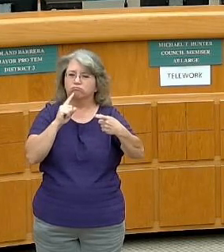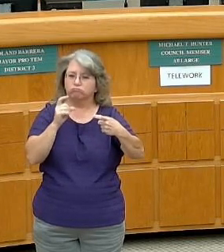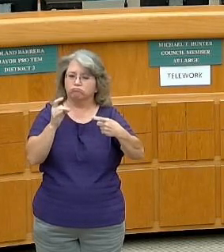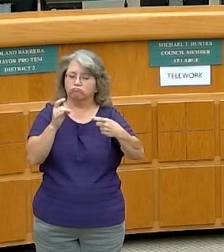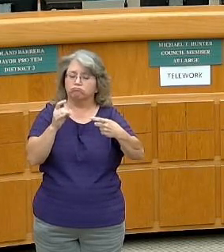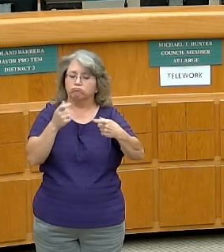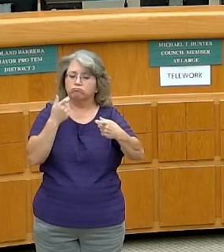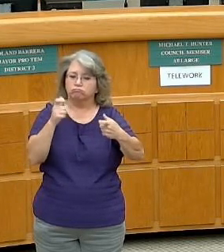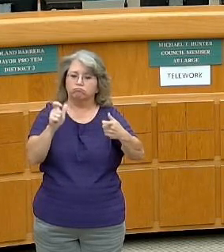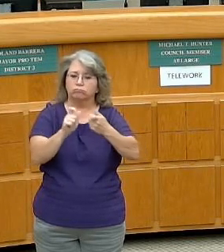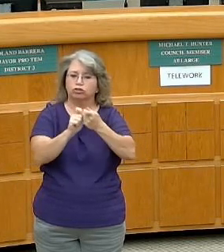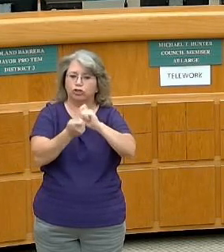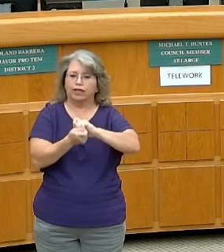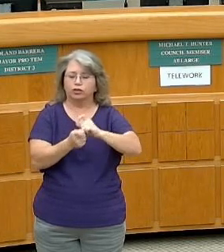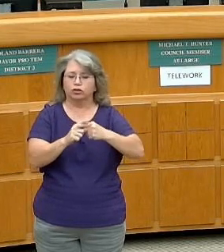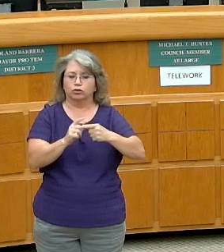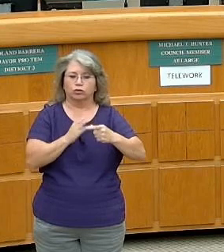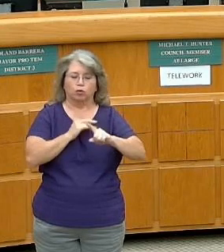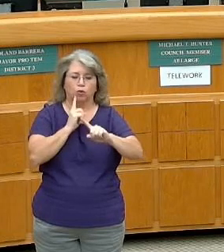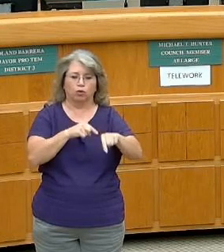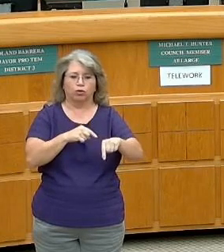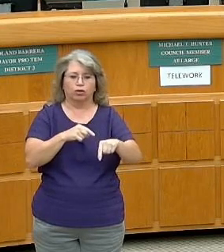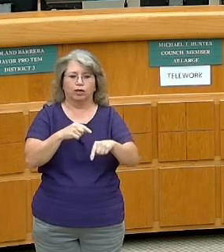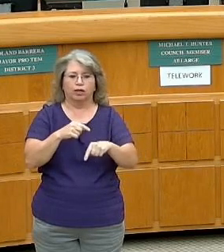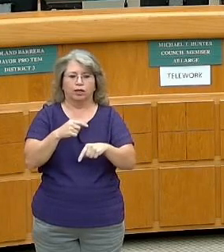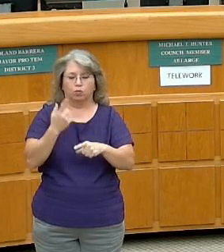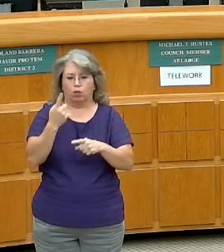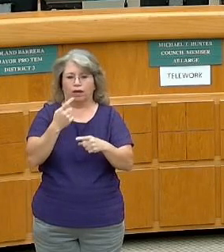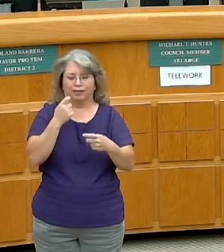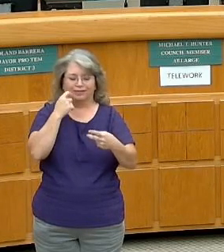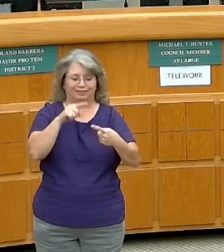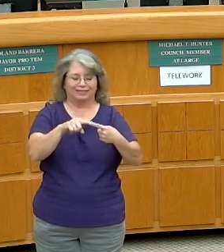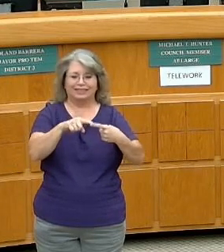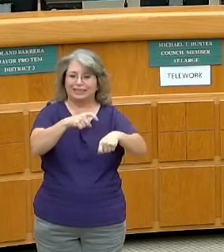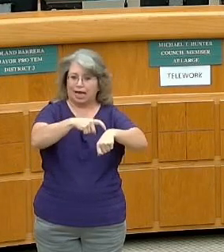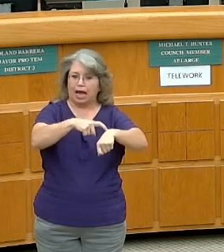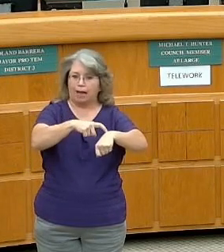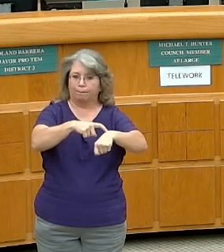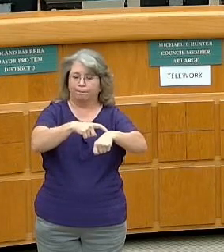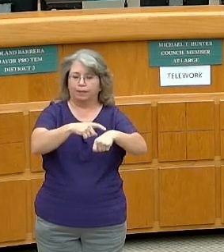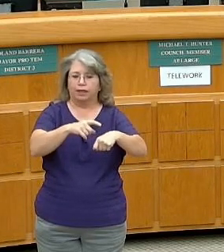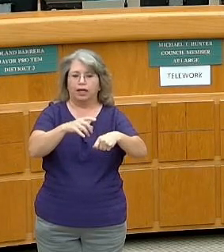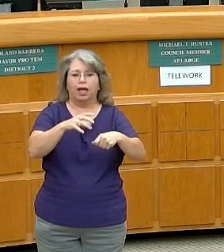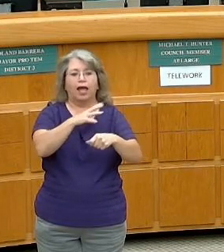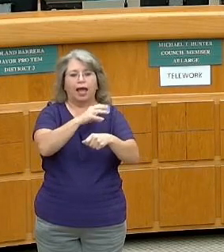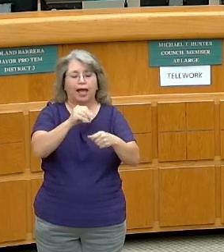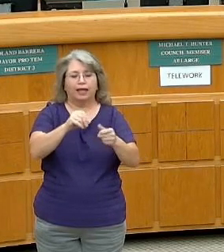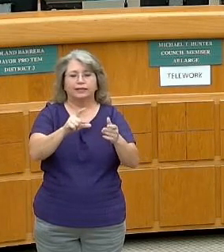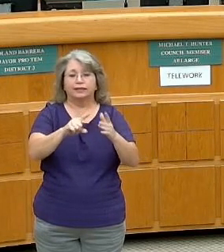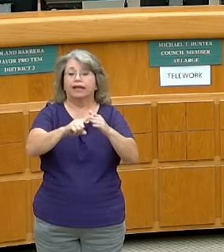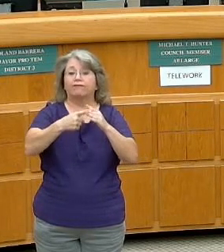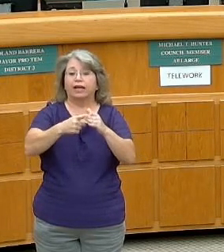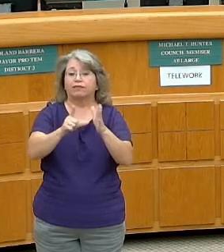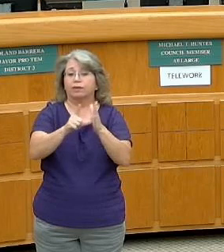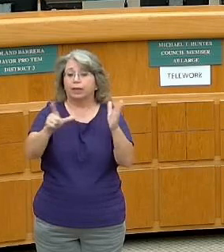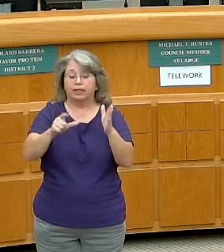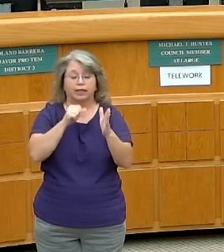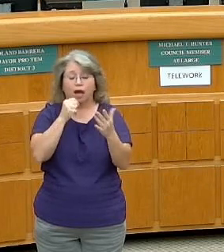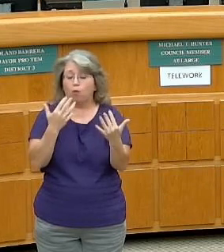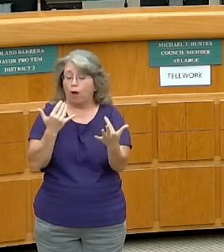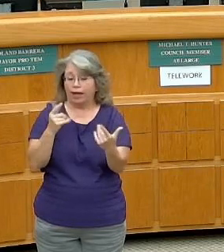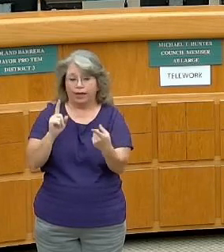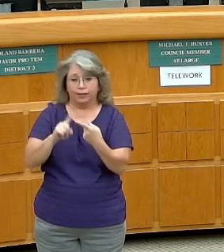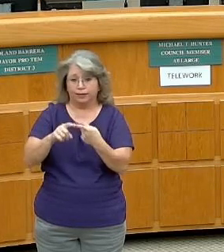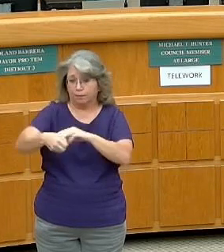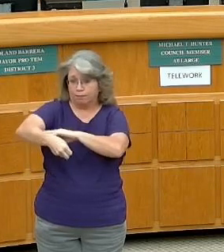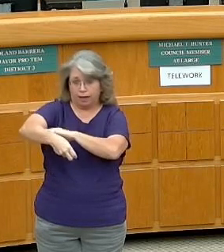order, both of which, one I just mentioned, which was the time. These are effective immediately. We won't be waiting till midnight. They'll go into